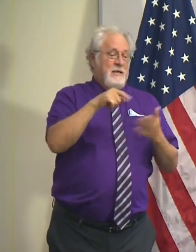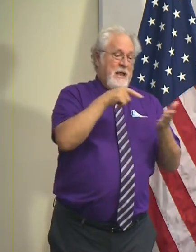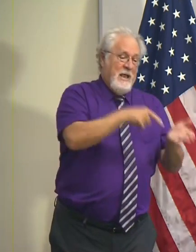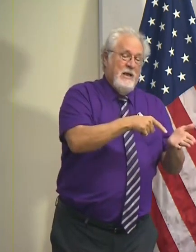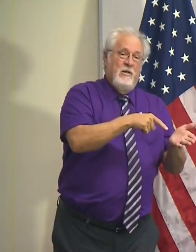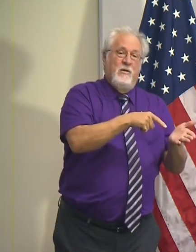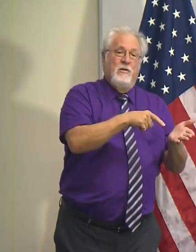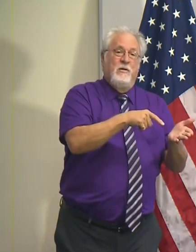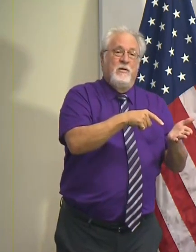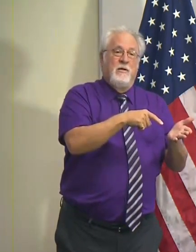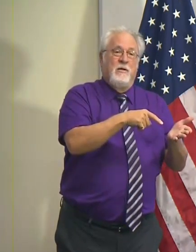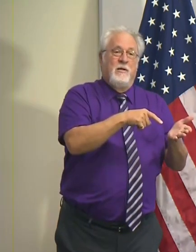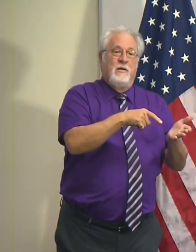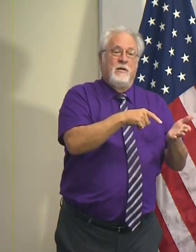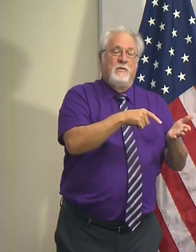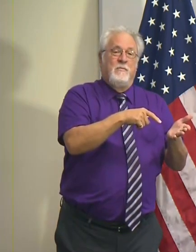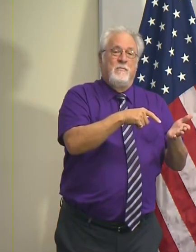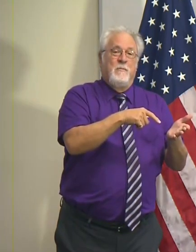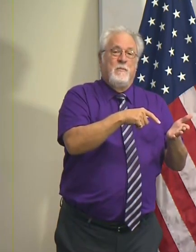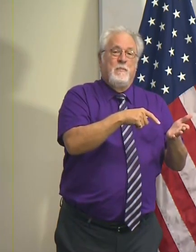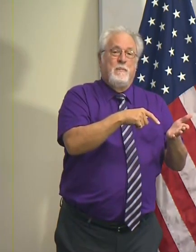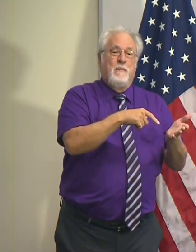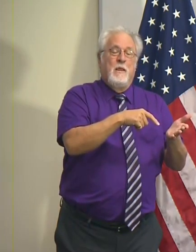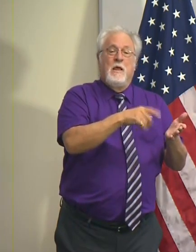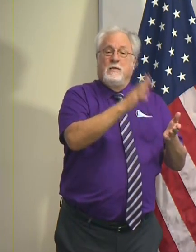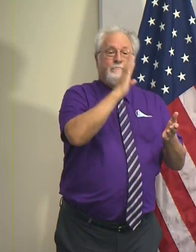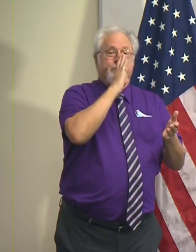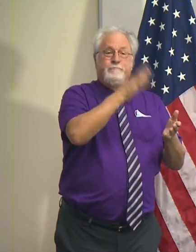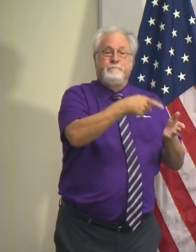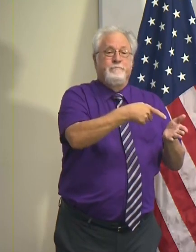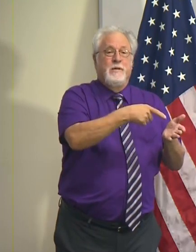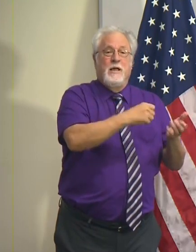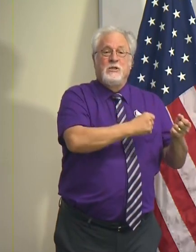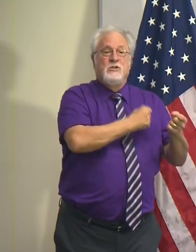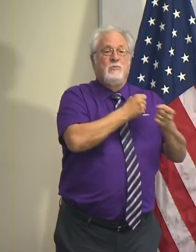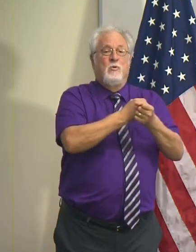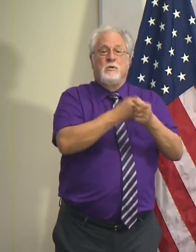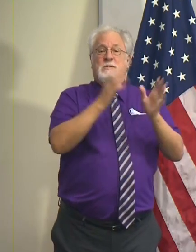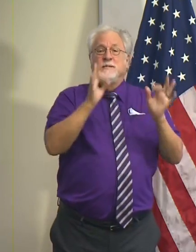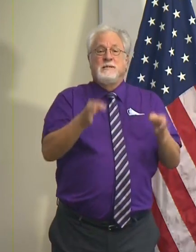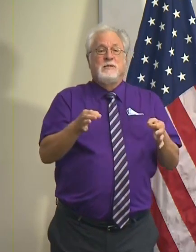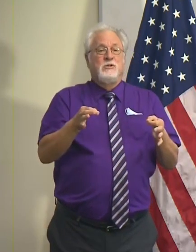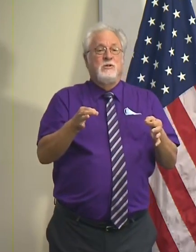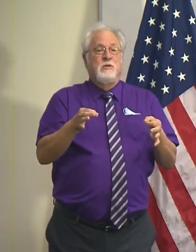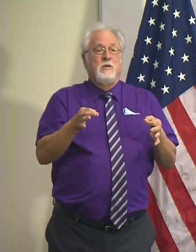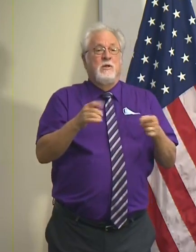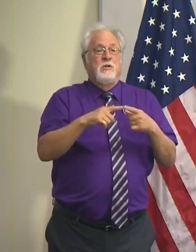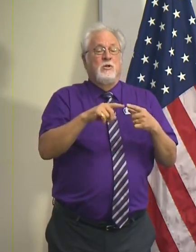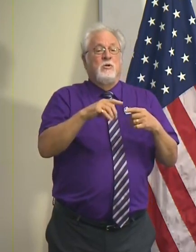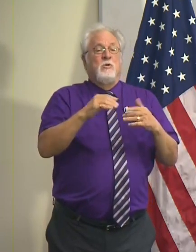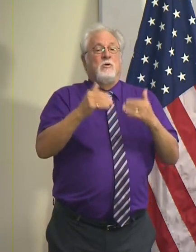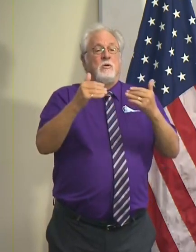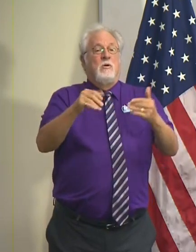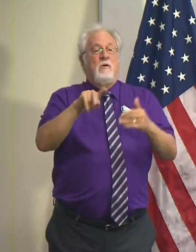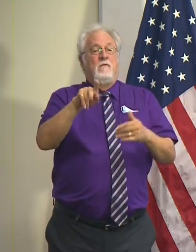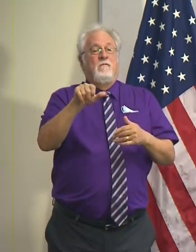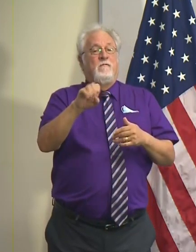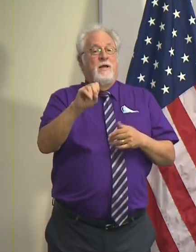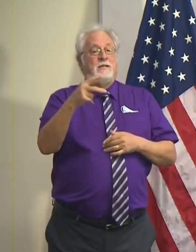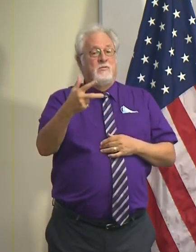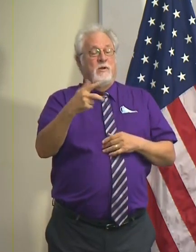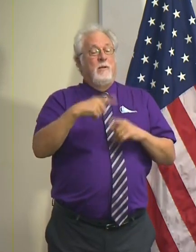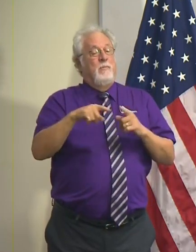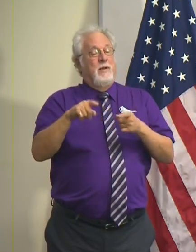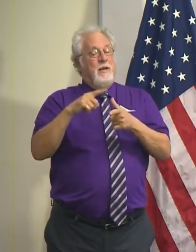that I think in a relatively straightforward fashion supports the decision to go to phase 3, but then you have the